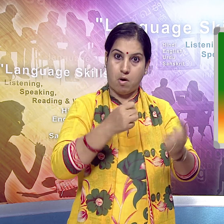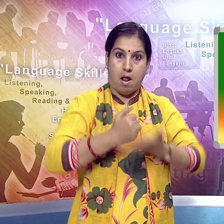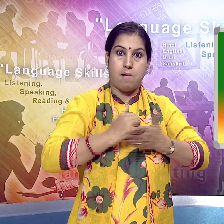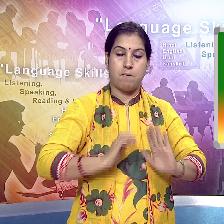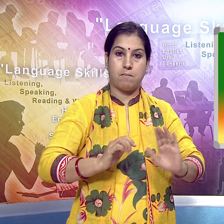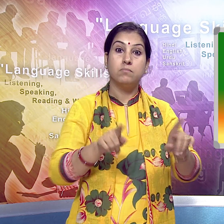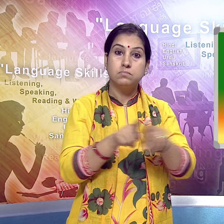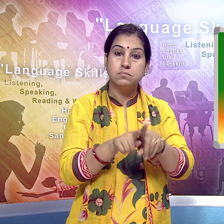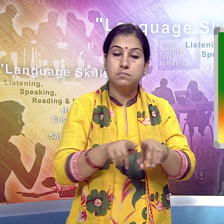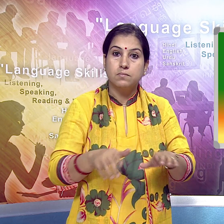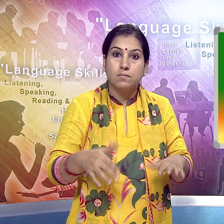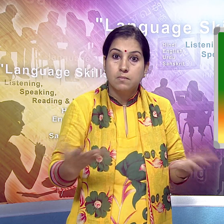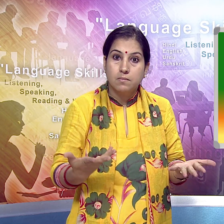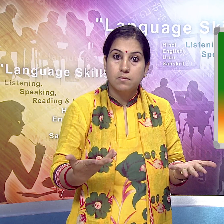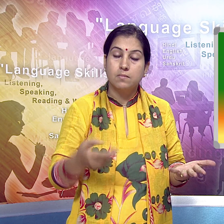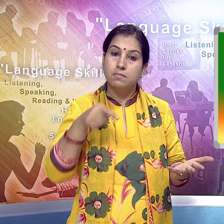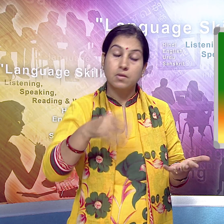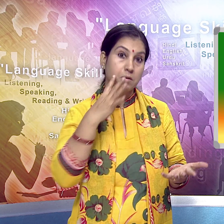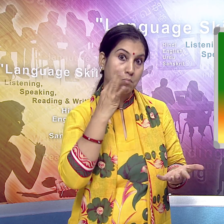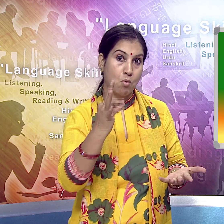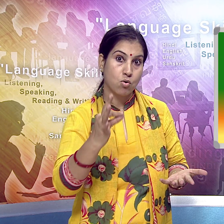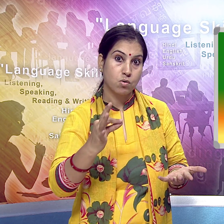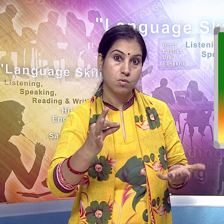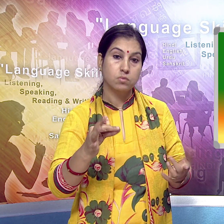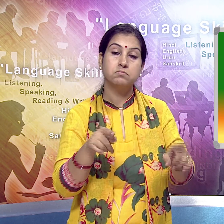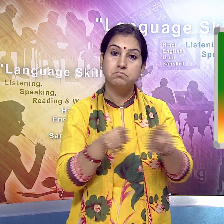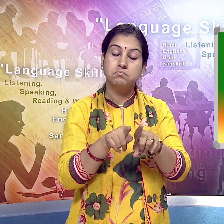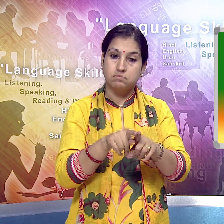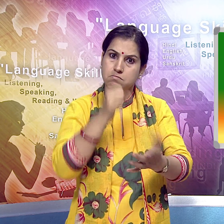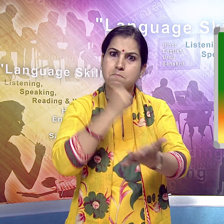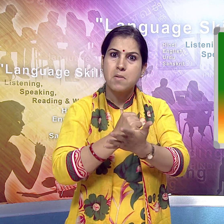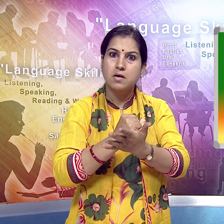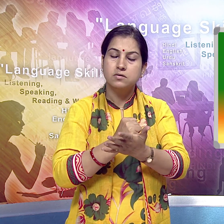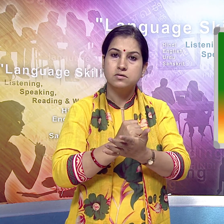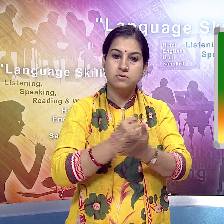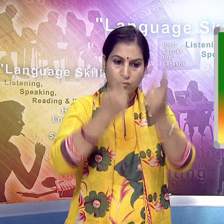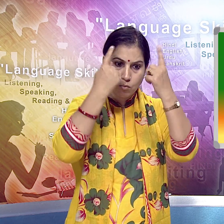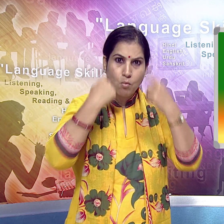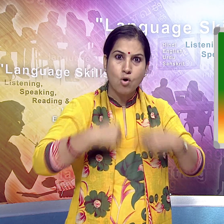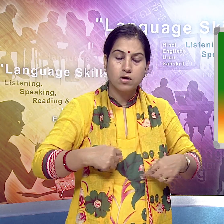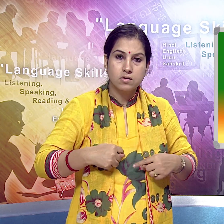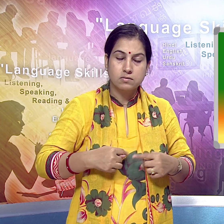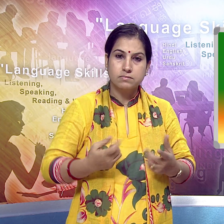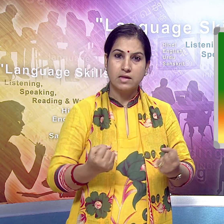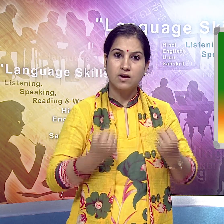Also, it is very important and it is very necessary for the absorption